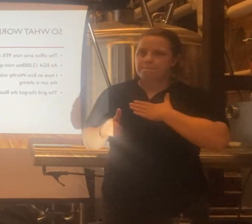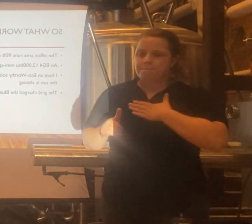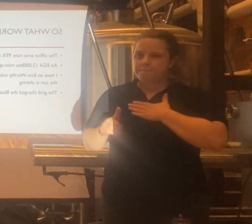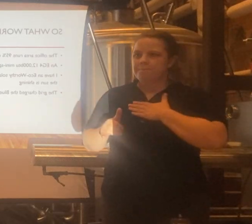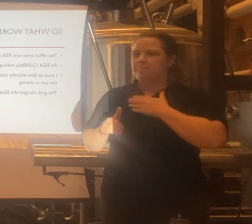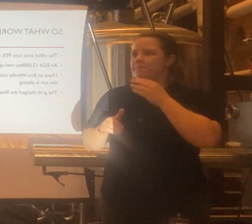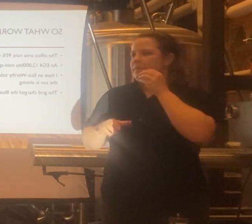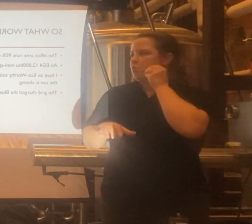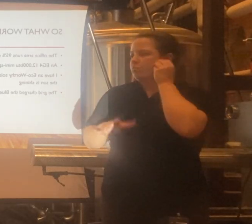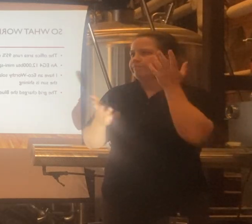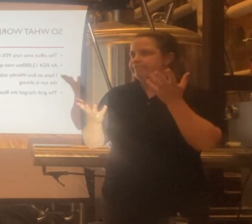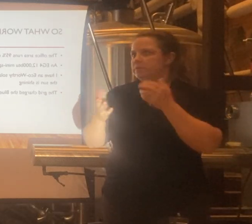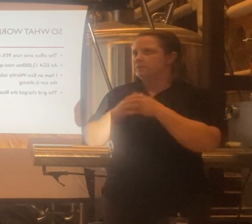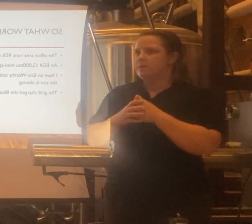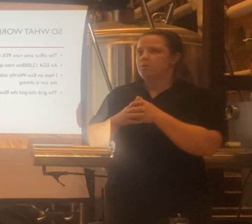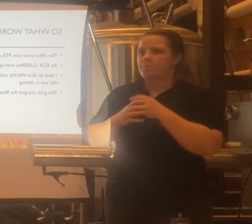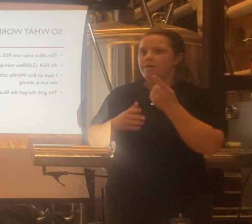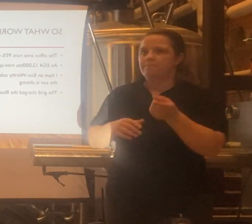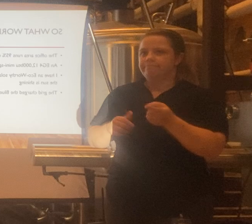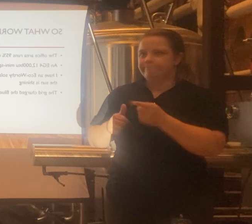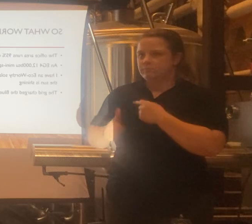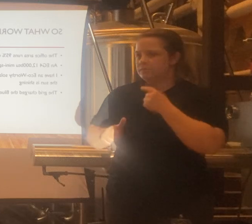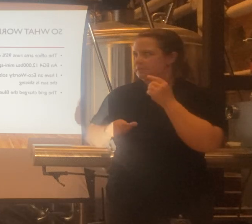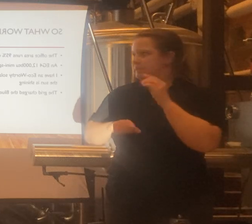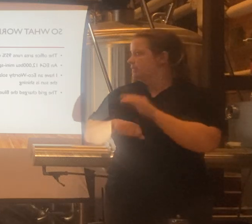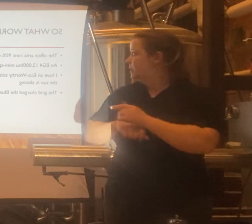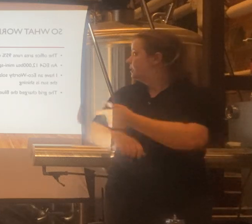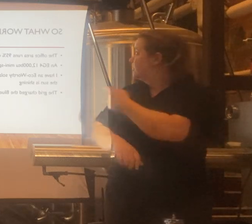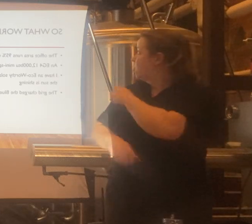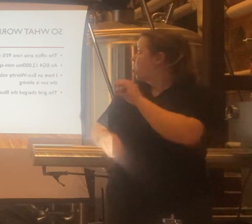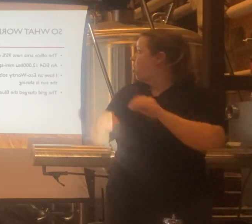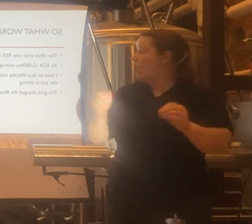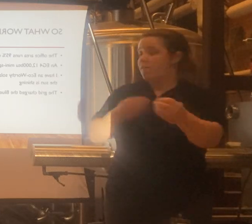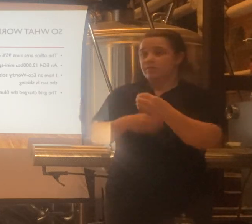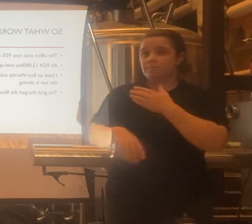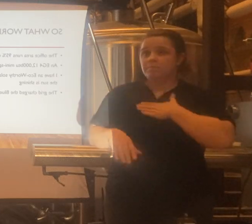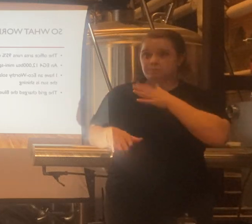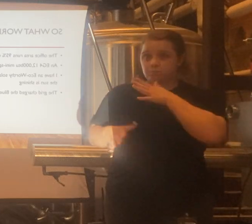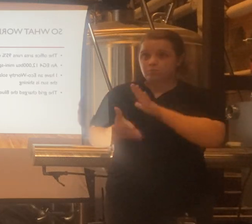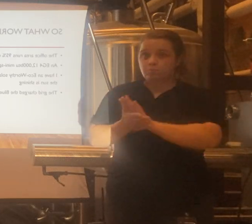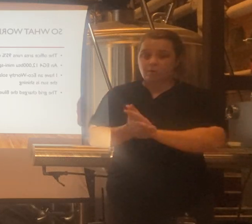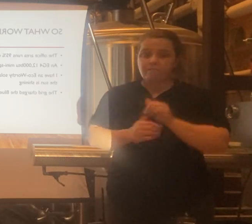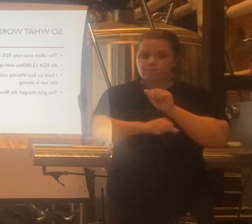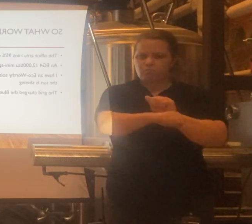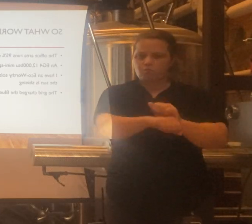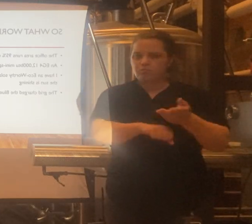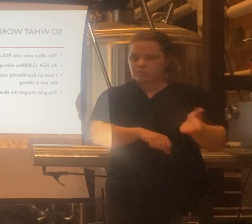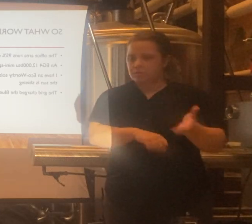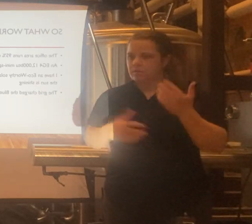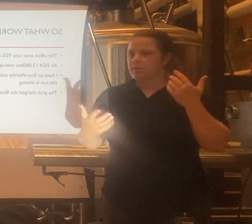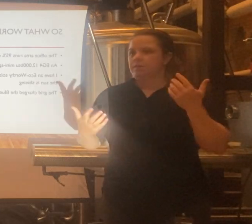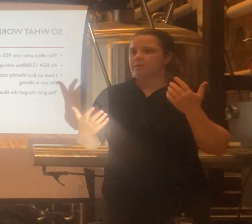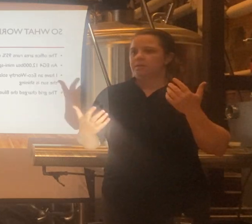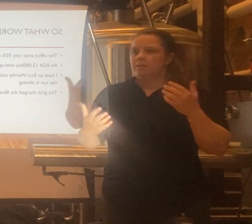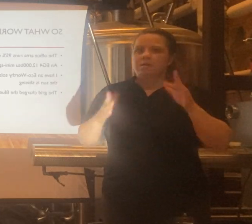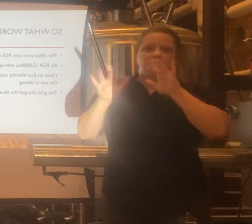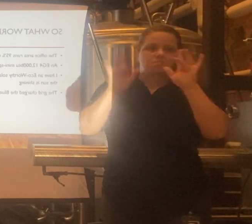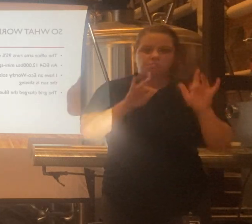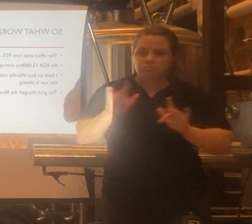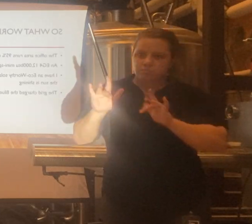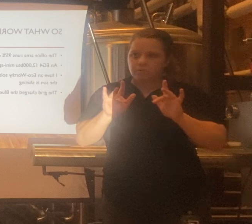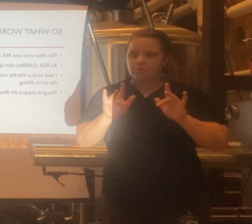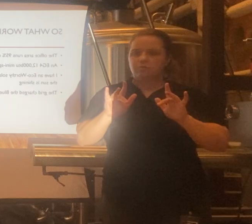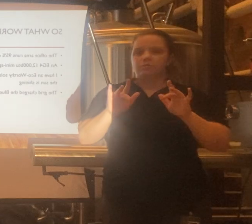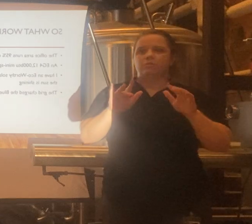have where my wife works, all the computers, all the printers, all the doodads on the desk, everything in there, our network